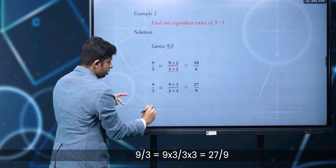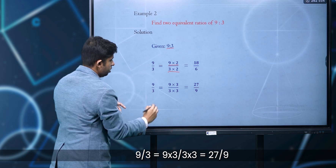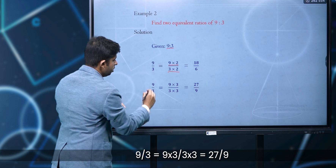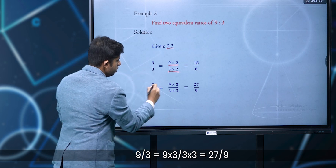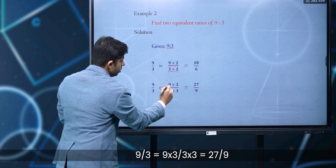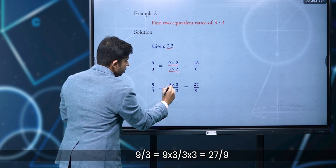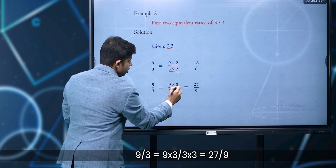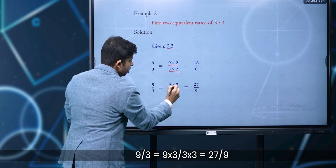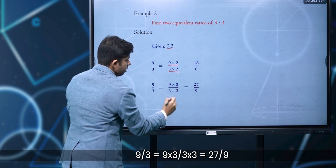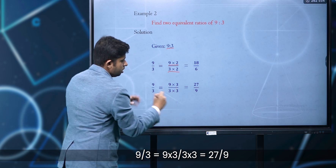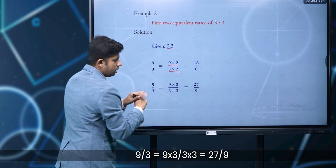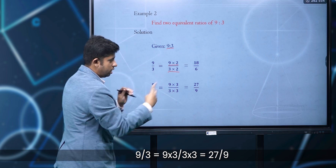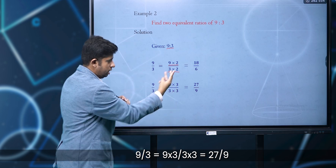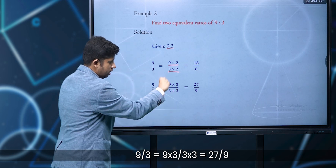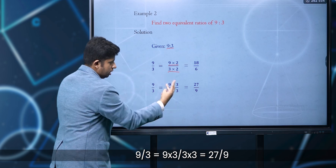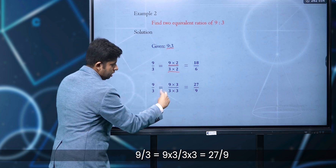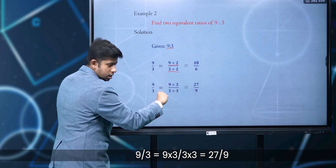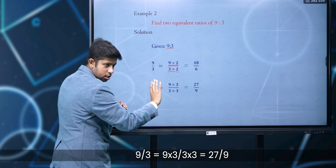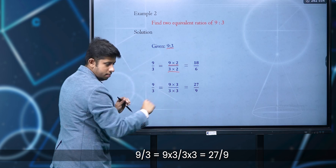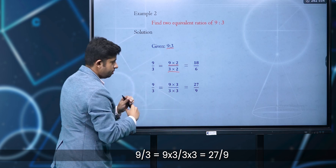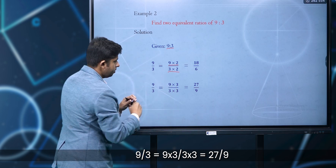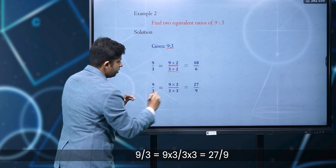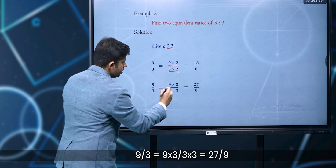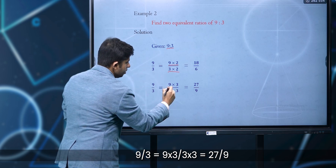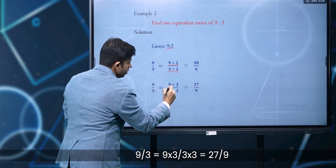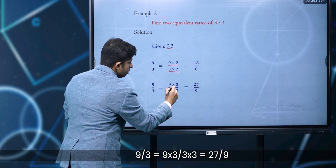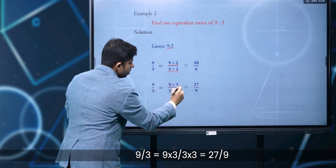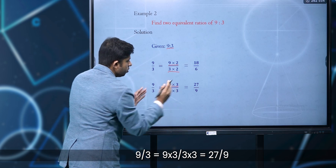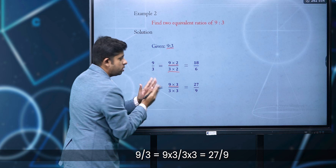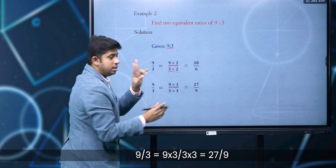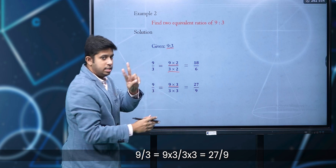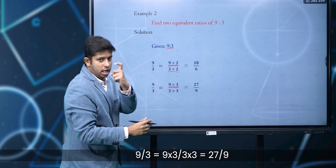9 into 3 by 3 into 3 equals to 27 by 9.